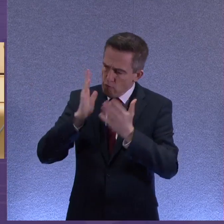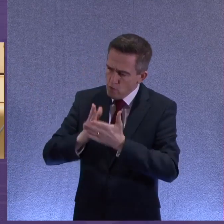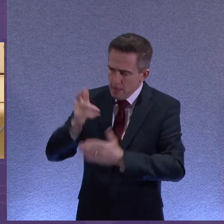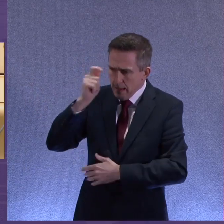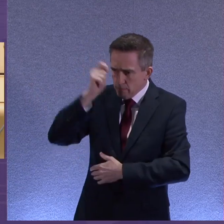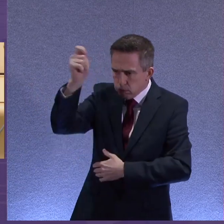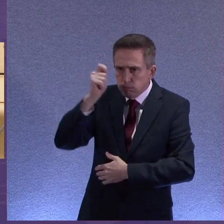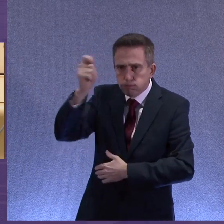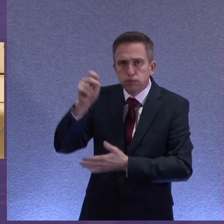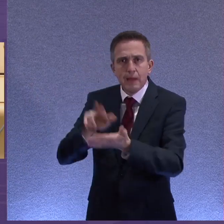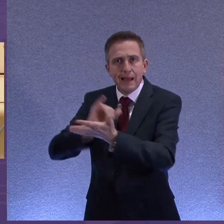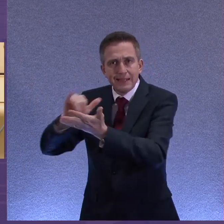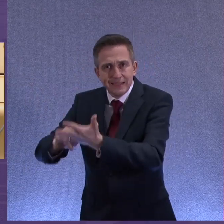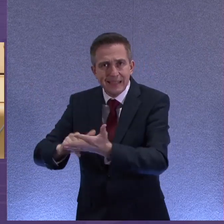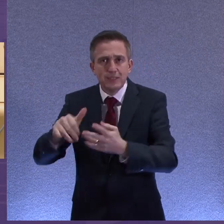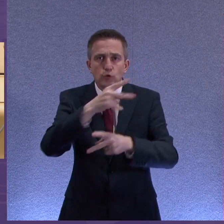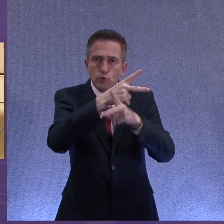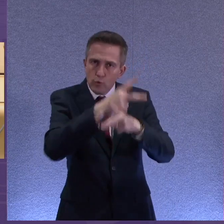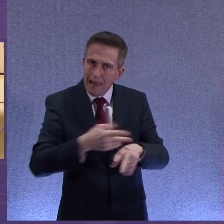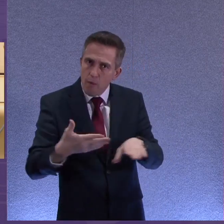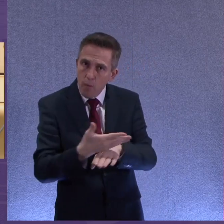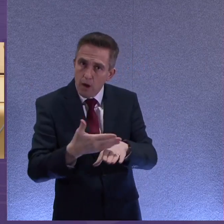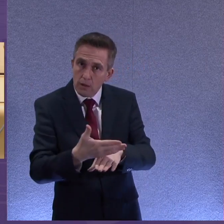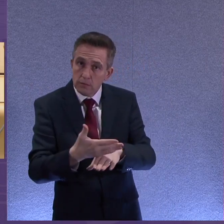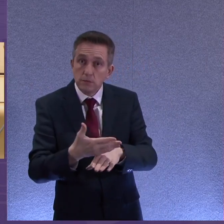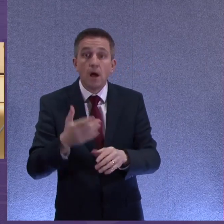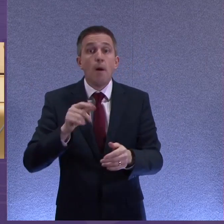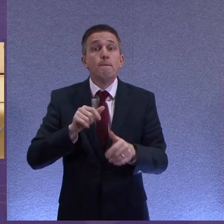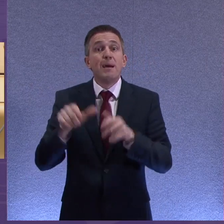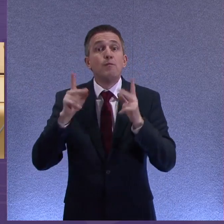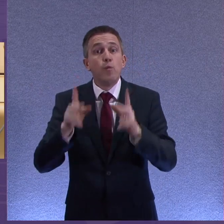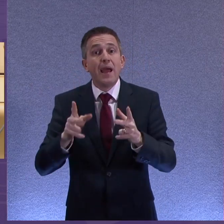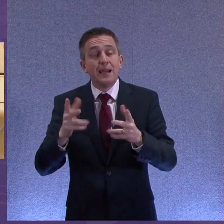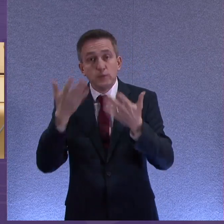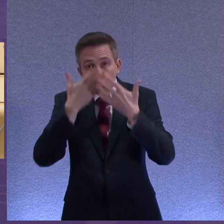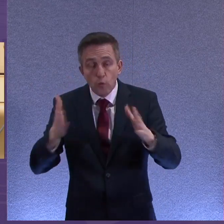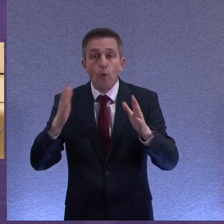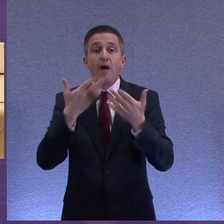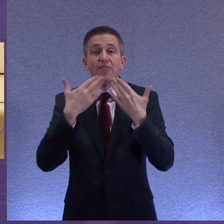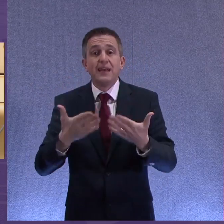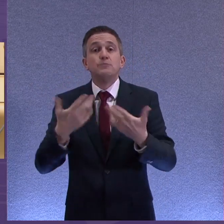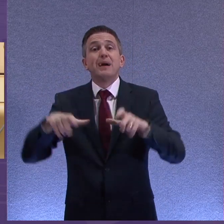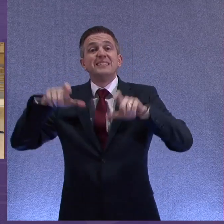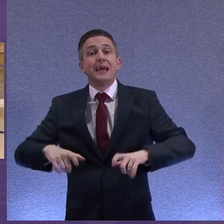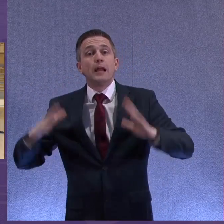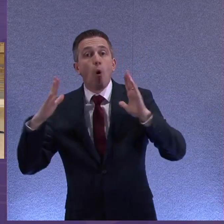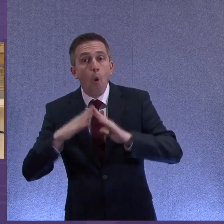their courage and their care. We stay at home and we follow the rules. Thank you.